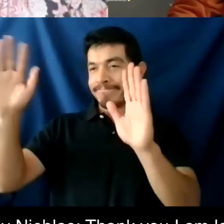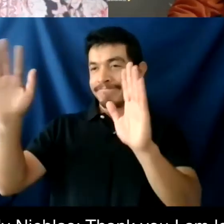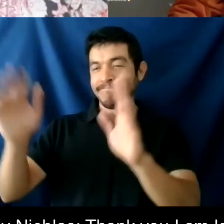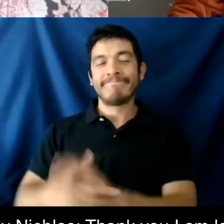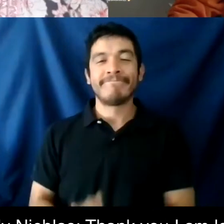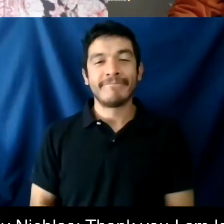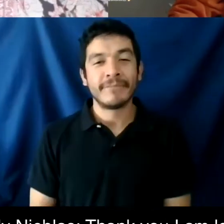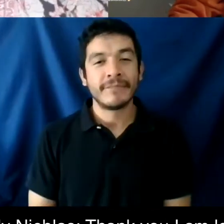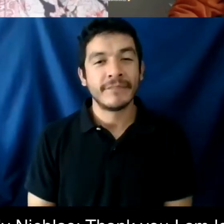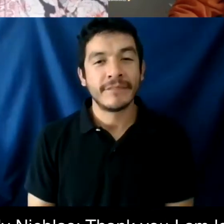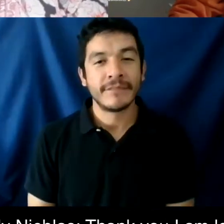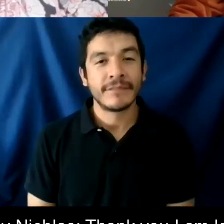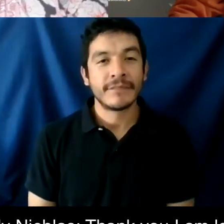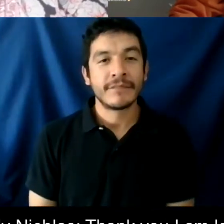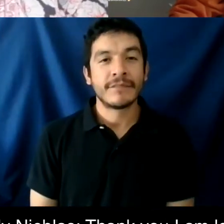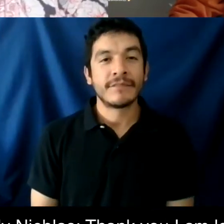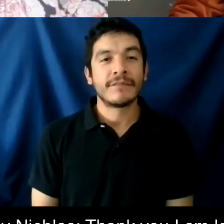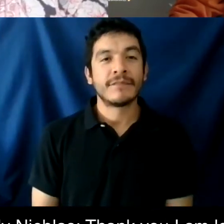Thank you.